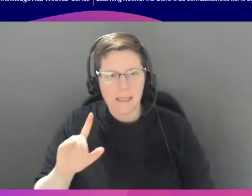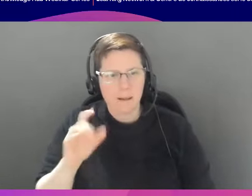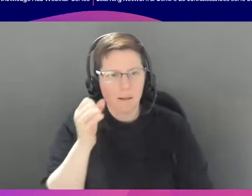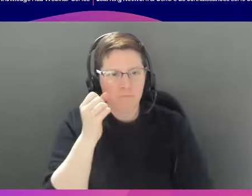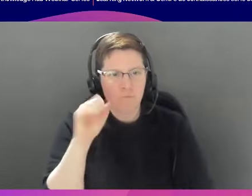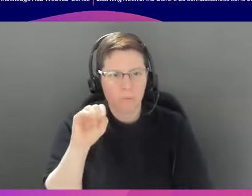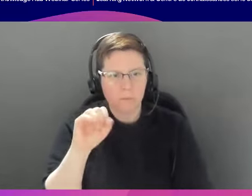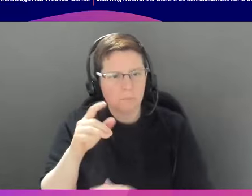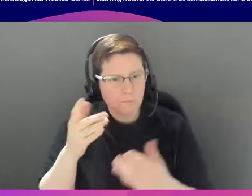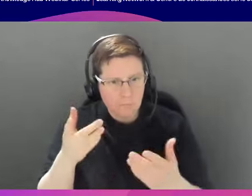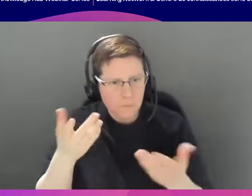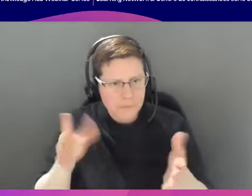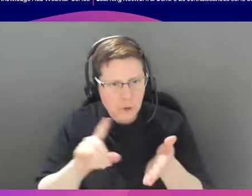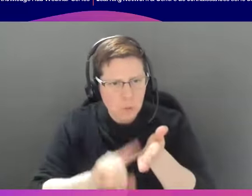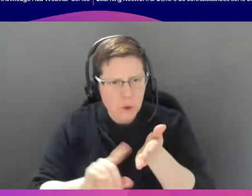there.